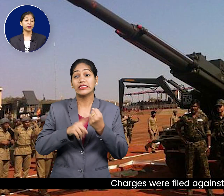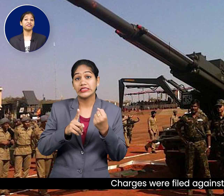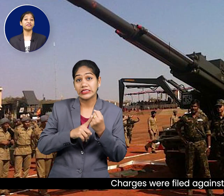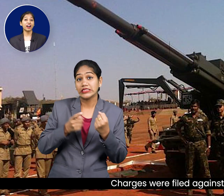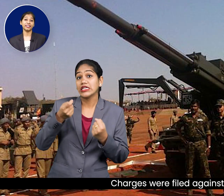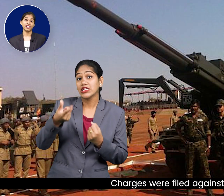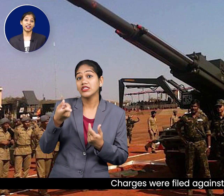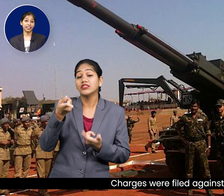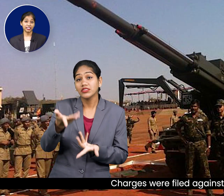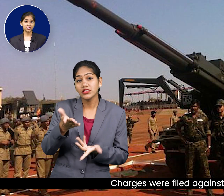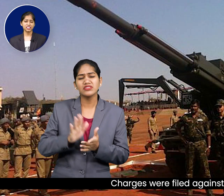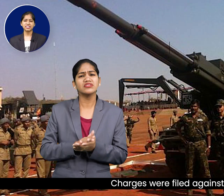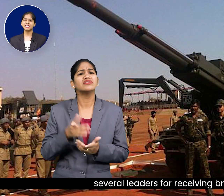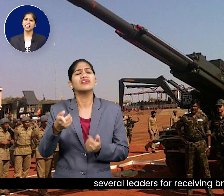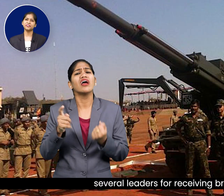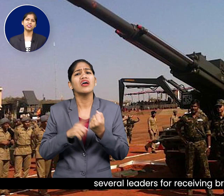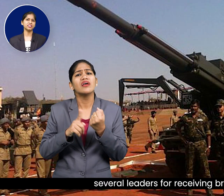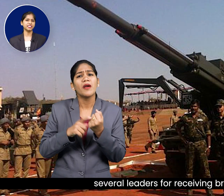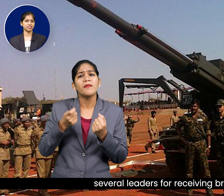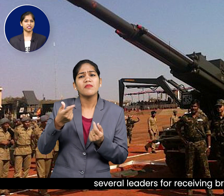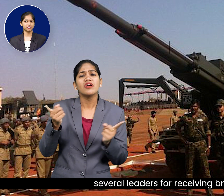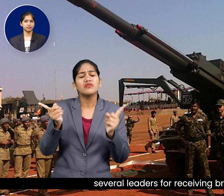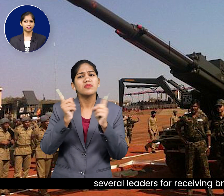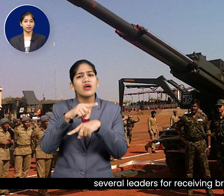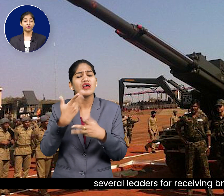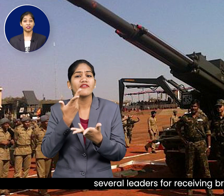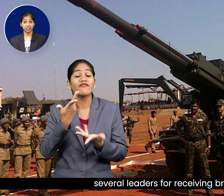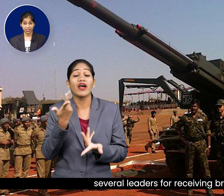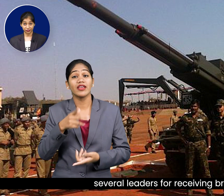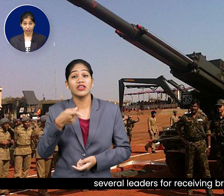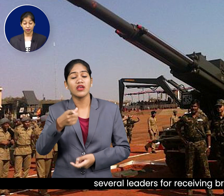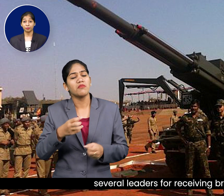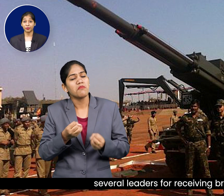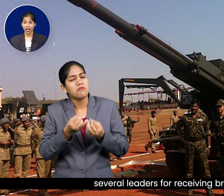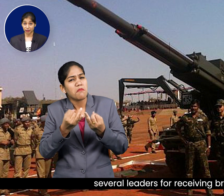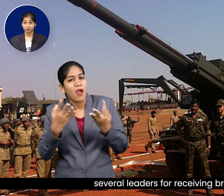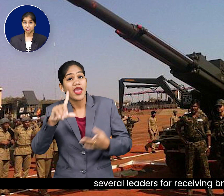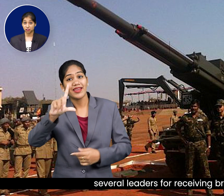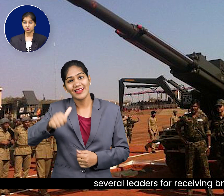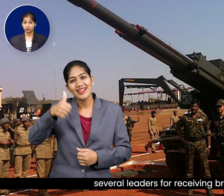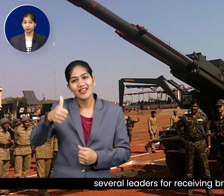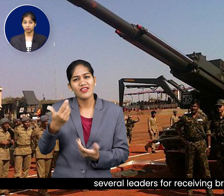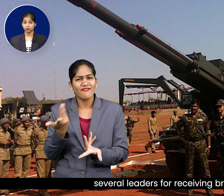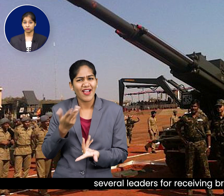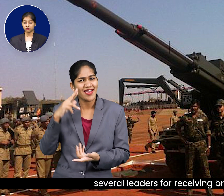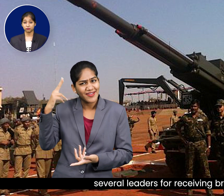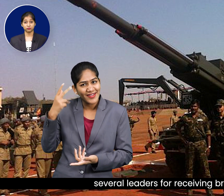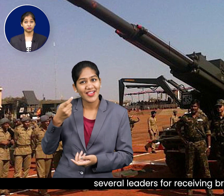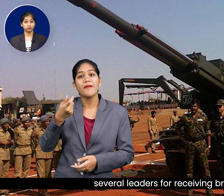Charges were filed against several leaders for receiving bribes